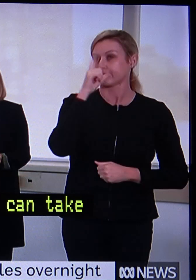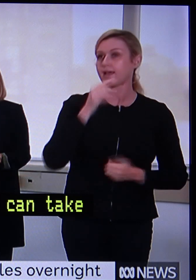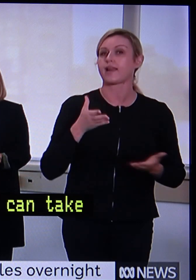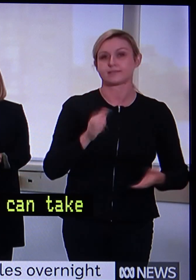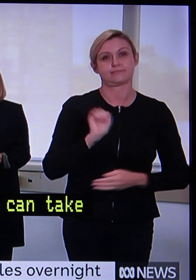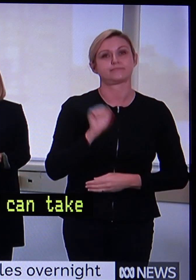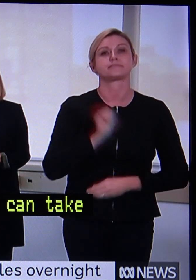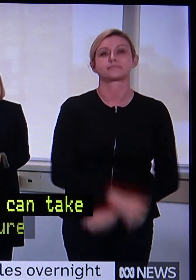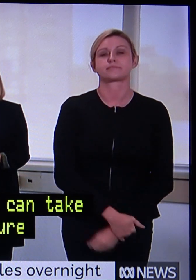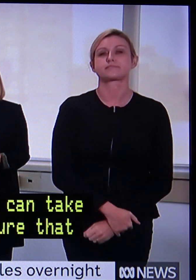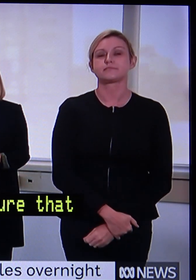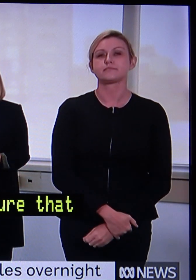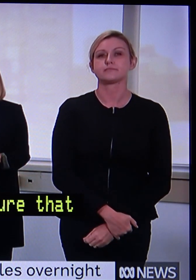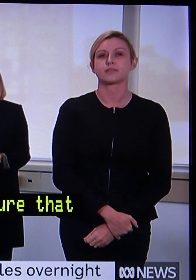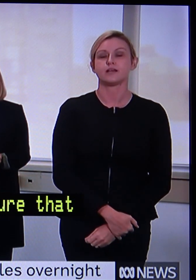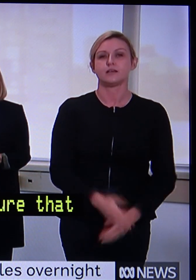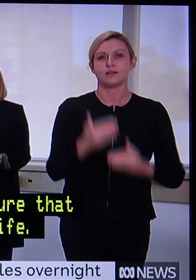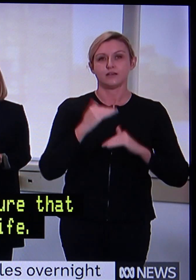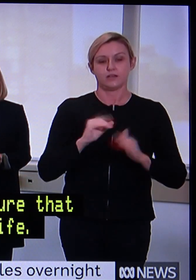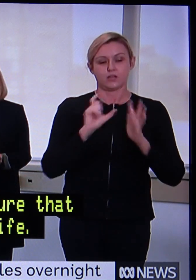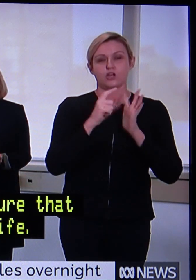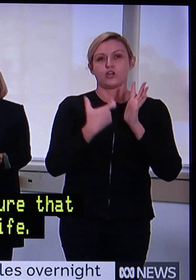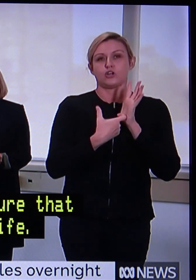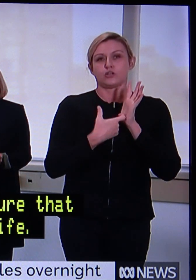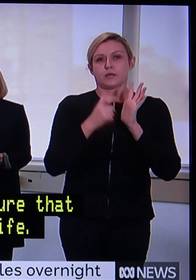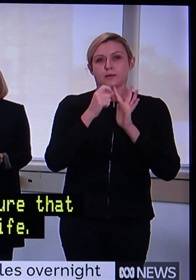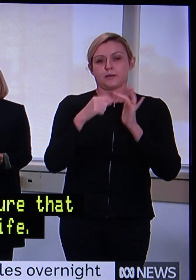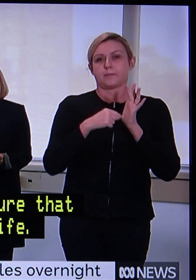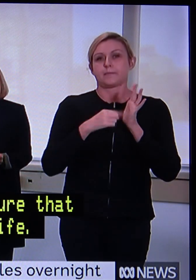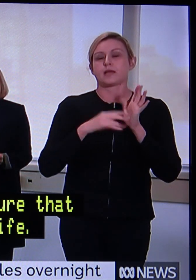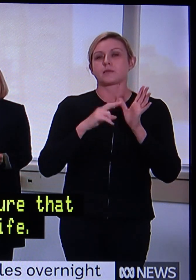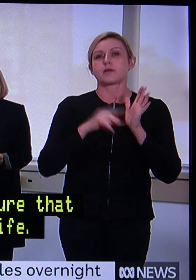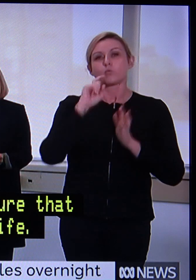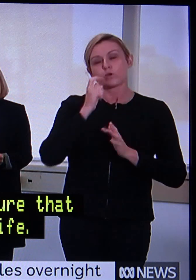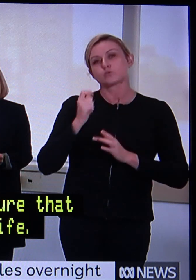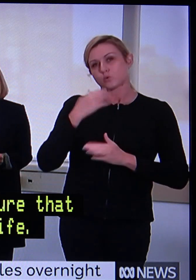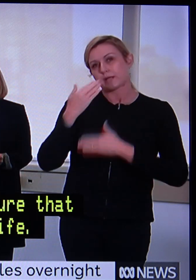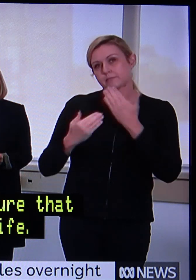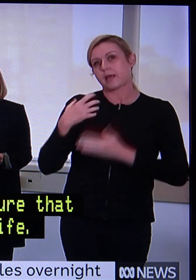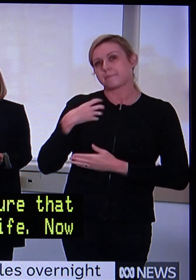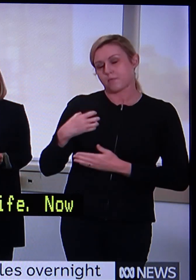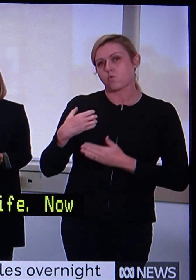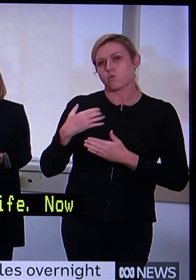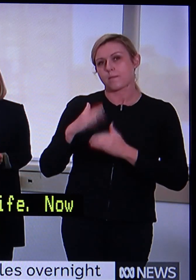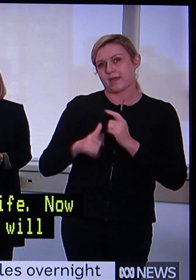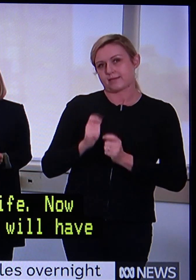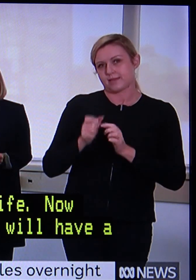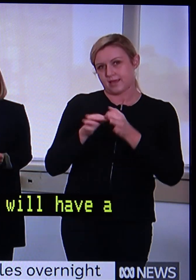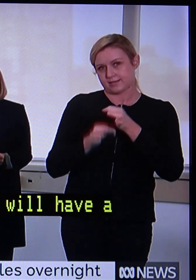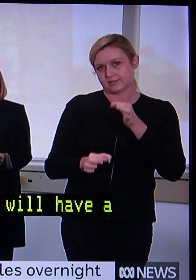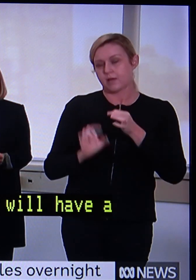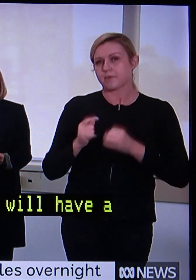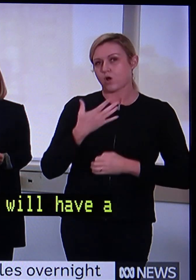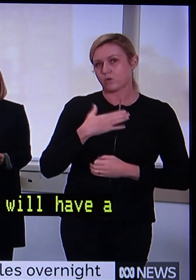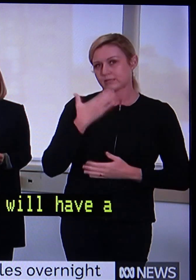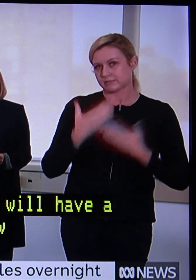Now, Dr. Catherine Pitman will have a few words to say in a few moments, but today I just want to make clear why she's